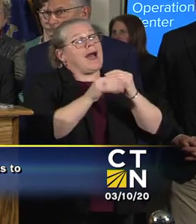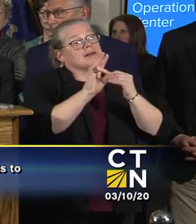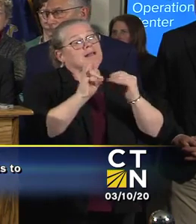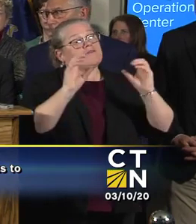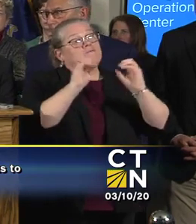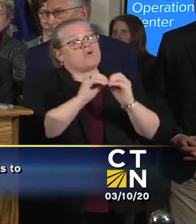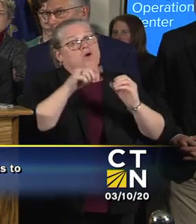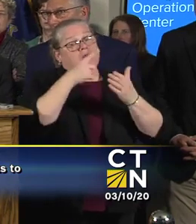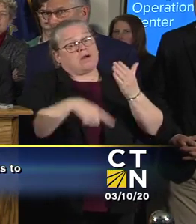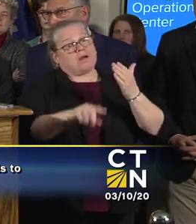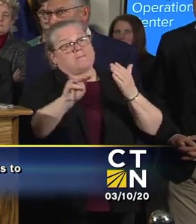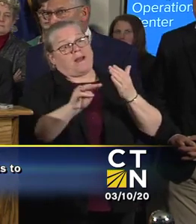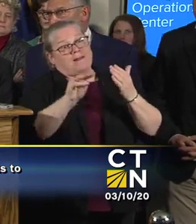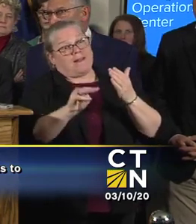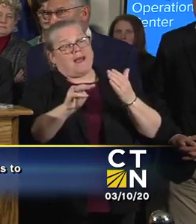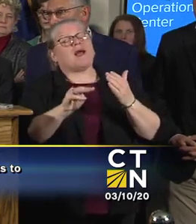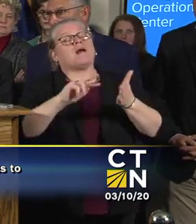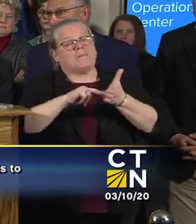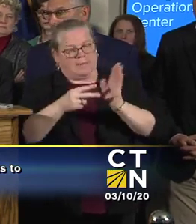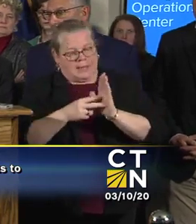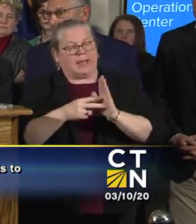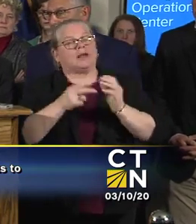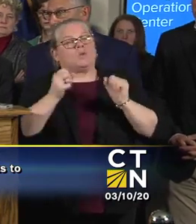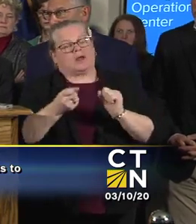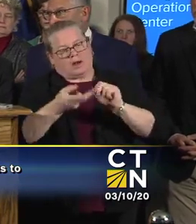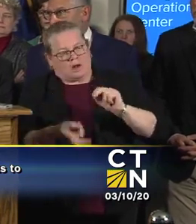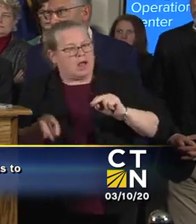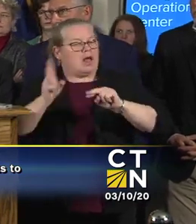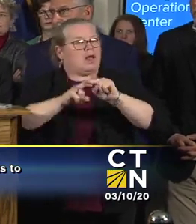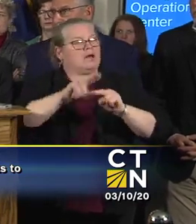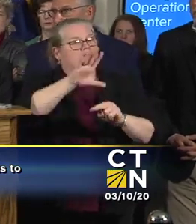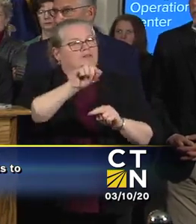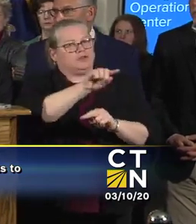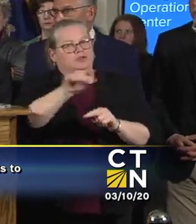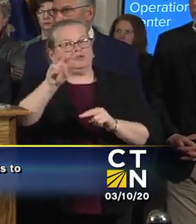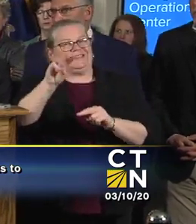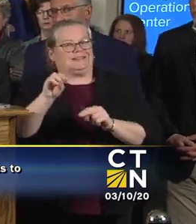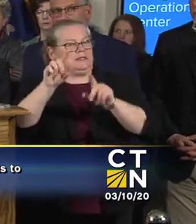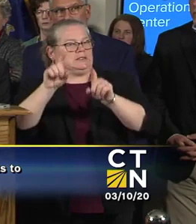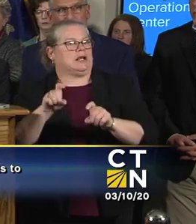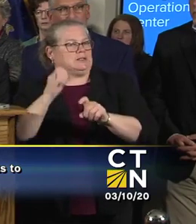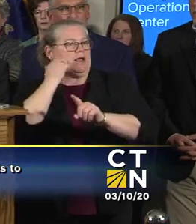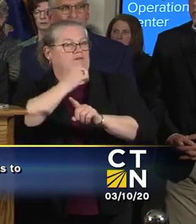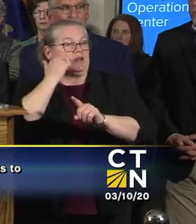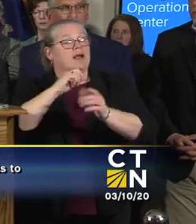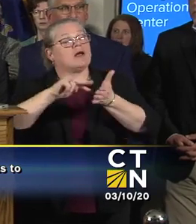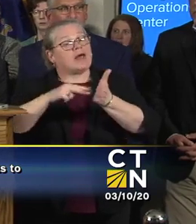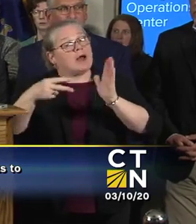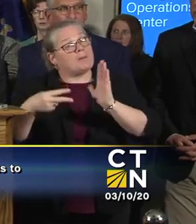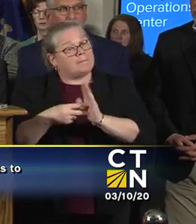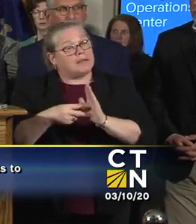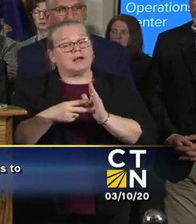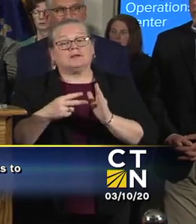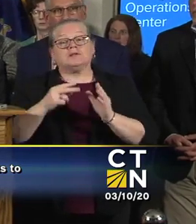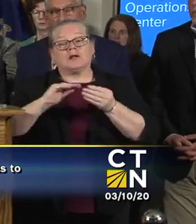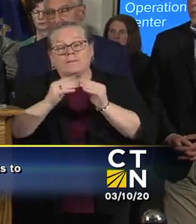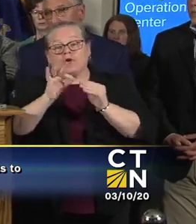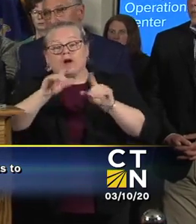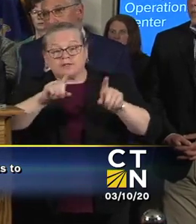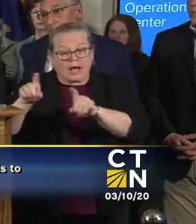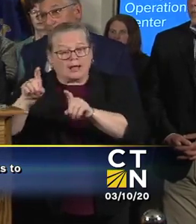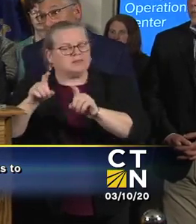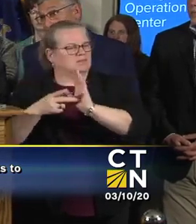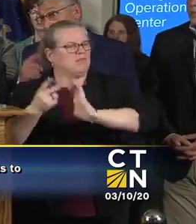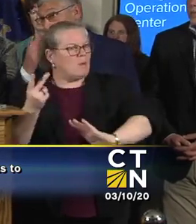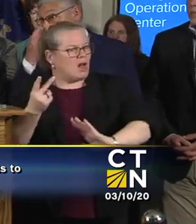of Monday, we will now go to 50 to 60 tests per day. So that more than doubles our capacity in terms of testing. And as it was